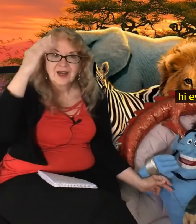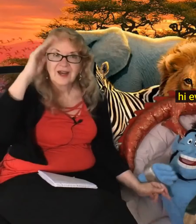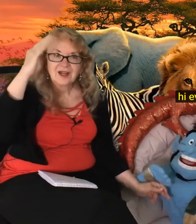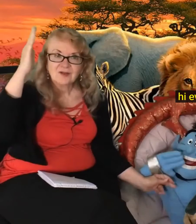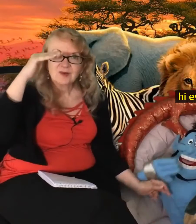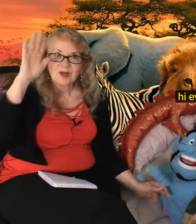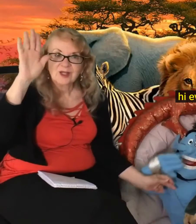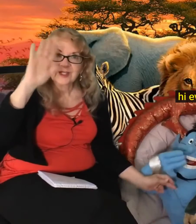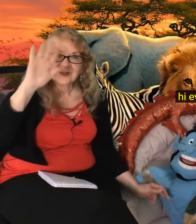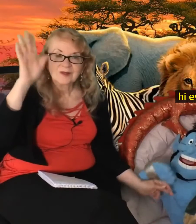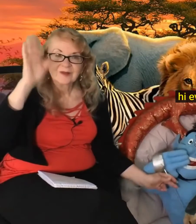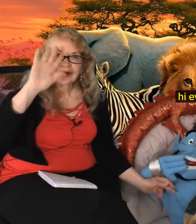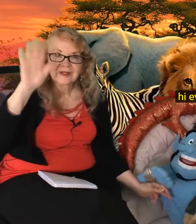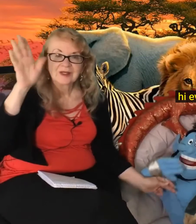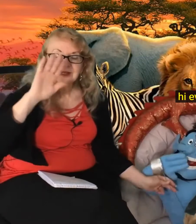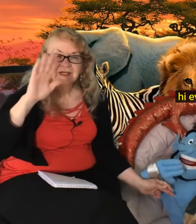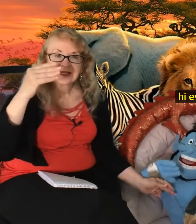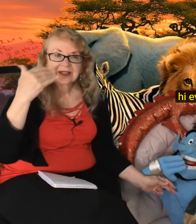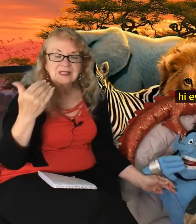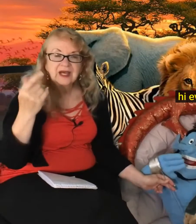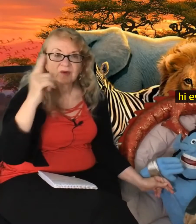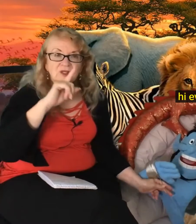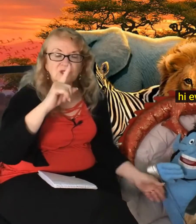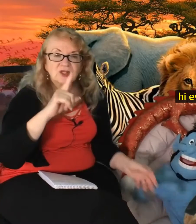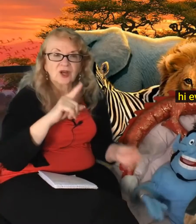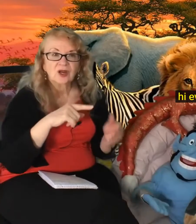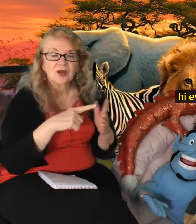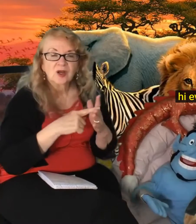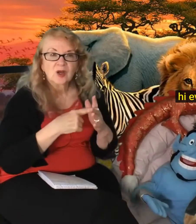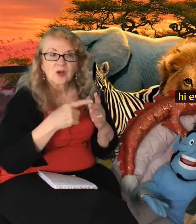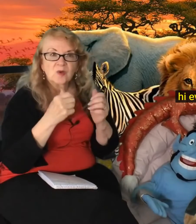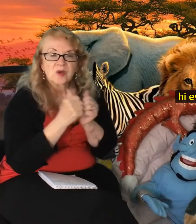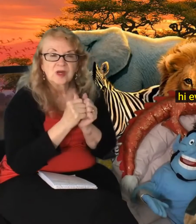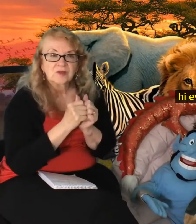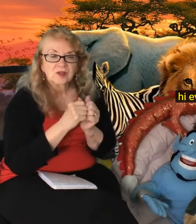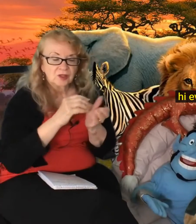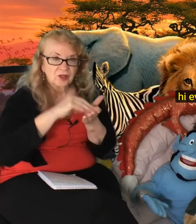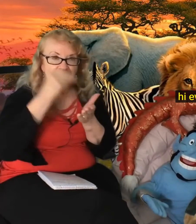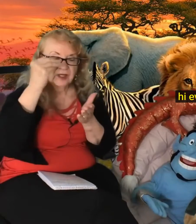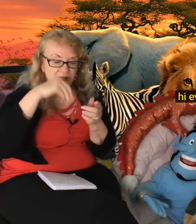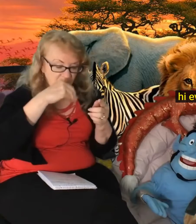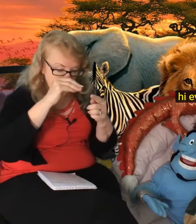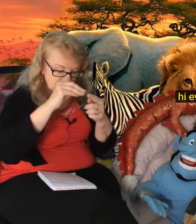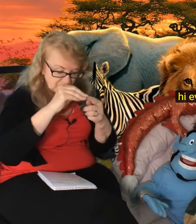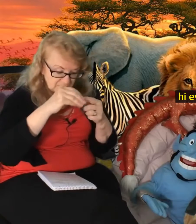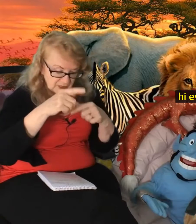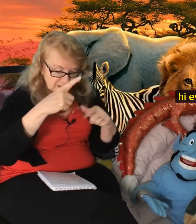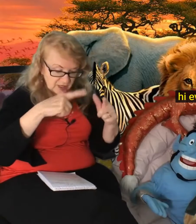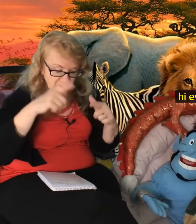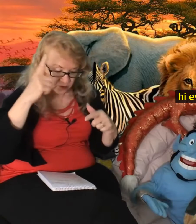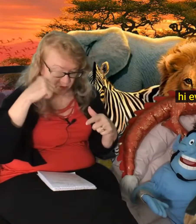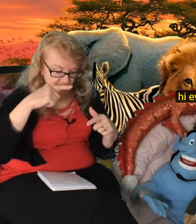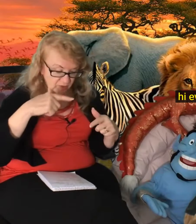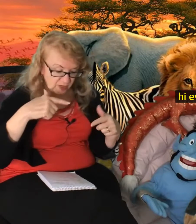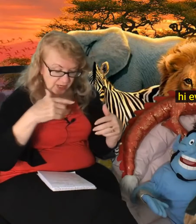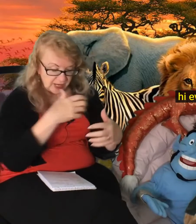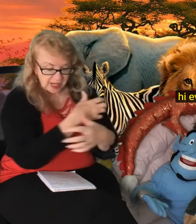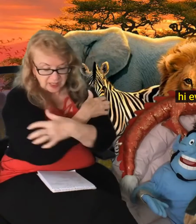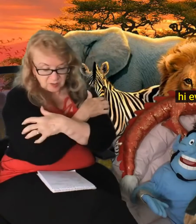Hi everybody! Today we're going to start with learning about signs for